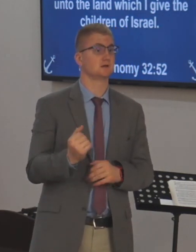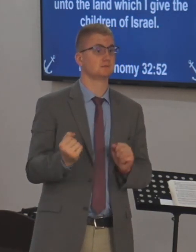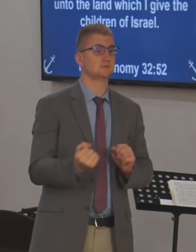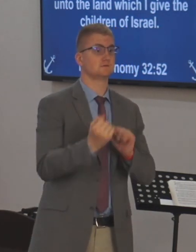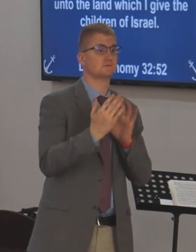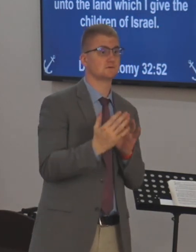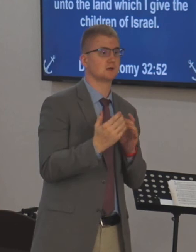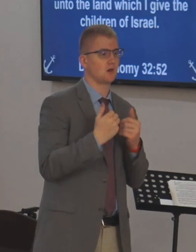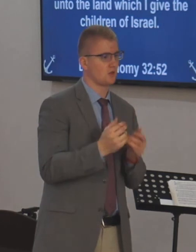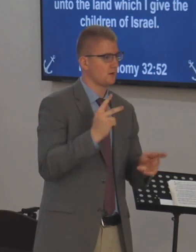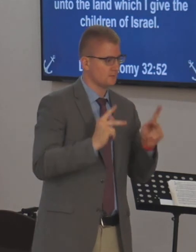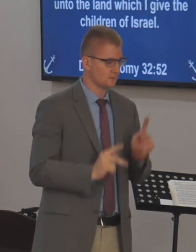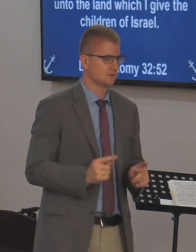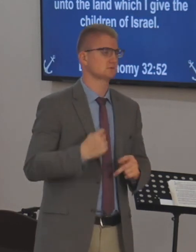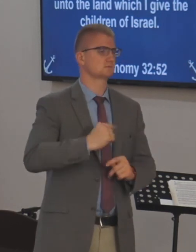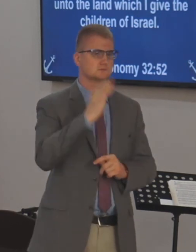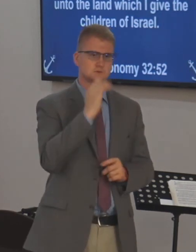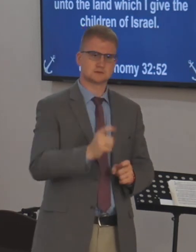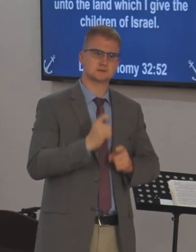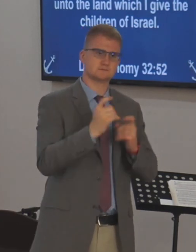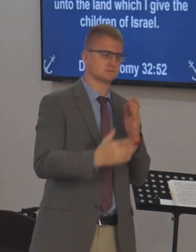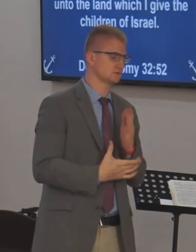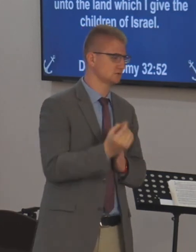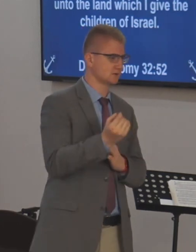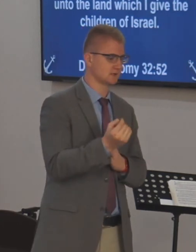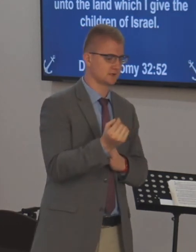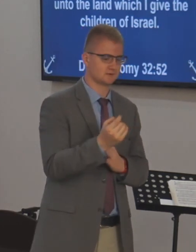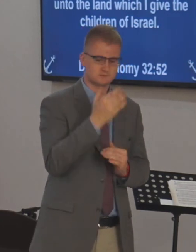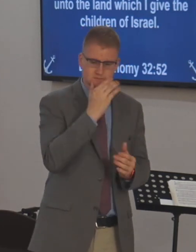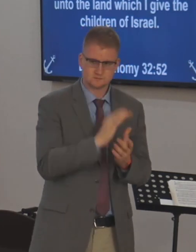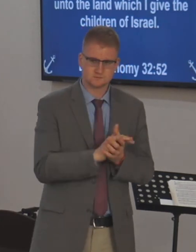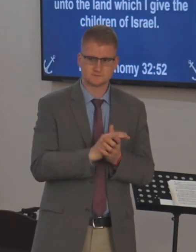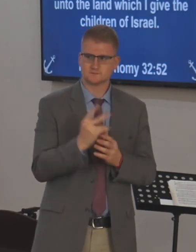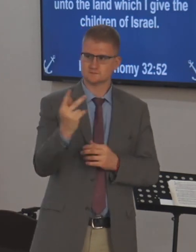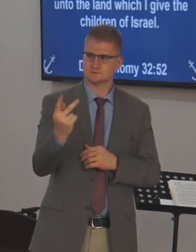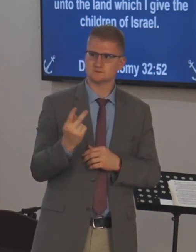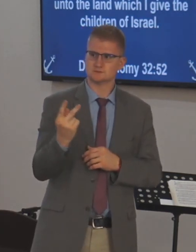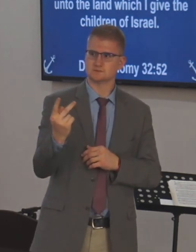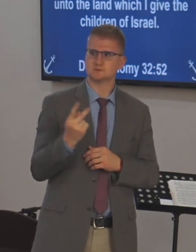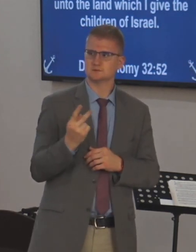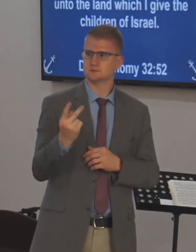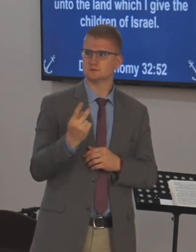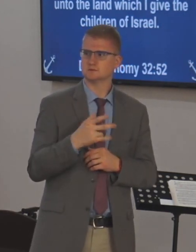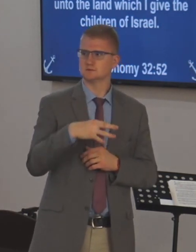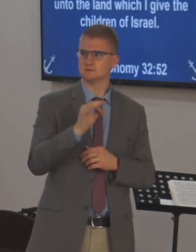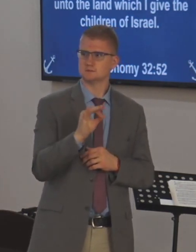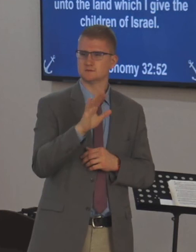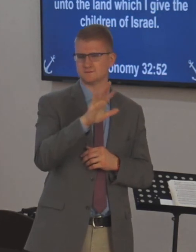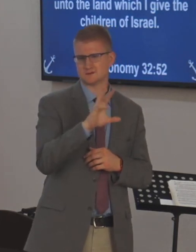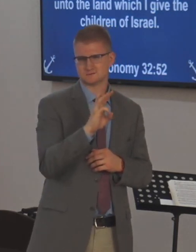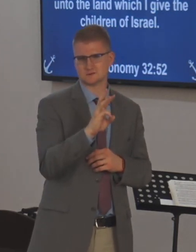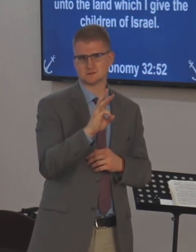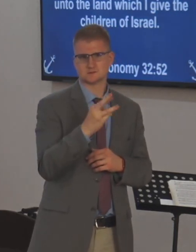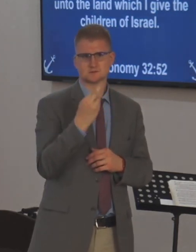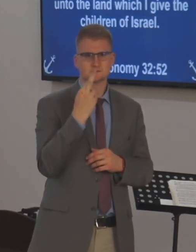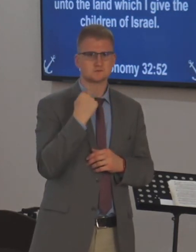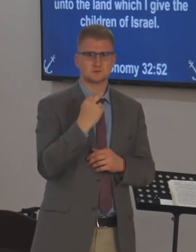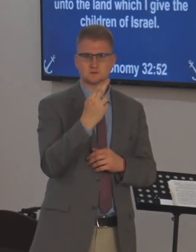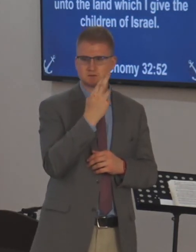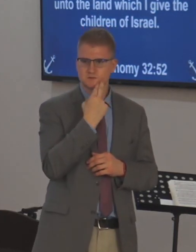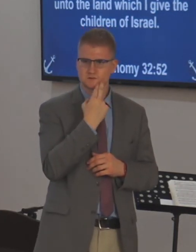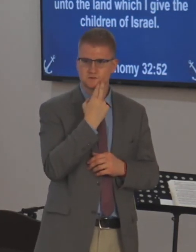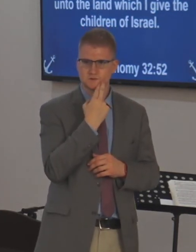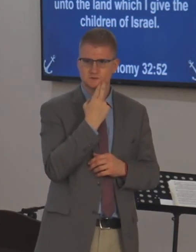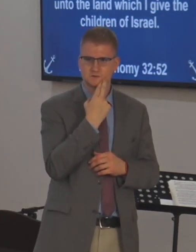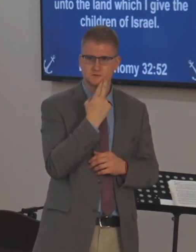anybody, I'm going to offer them a gospel tract. My wife and I, we pick about 5 or 6 restaurants. We don't go to all these fancy restaurants. We